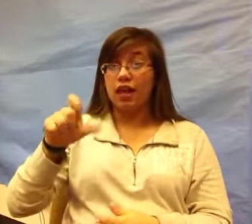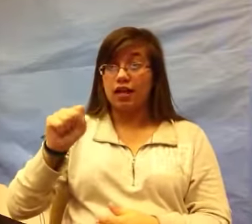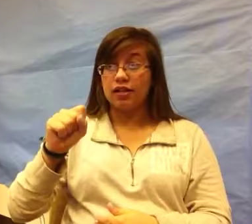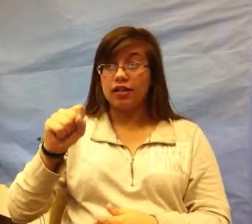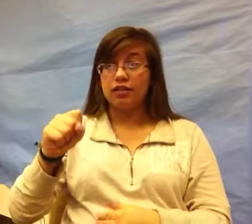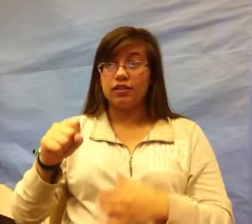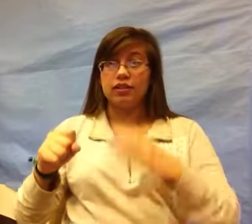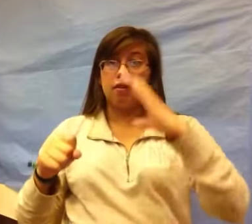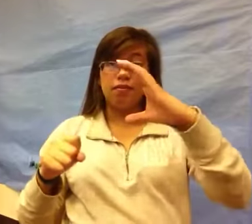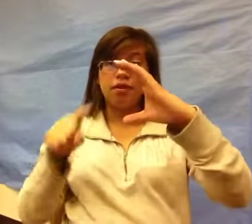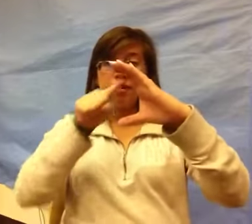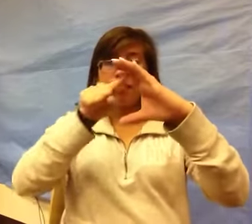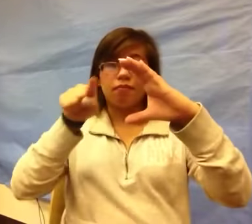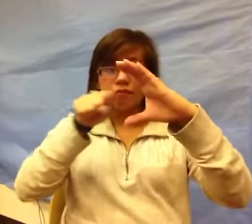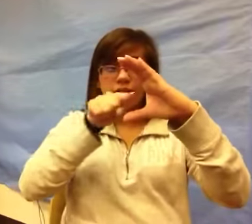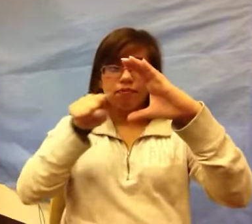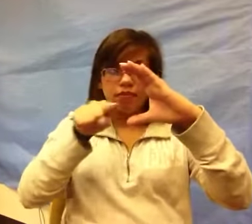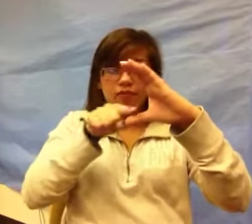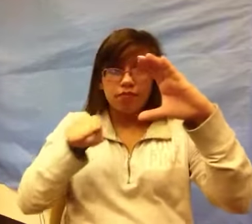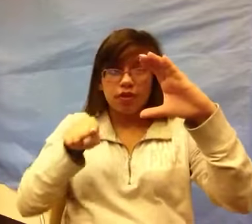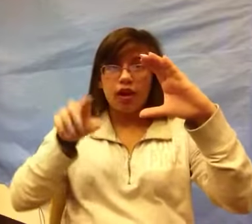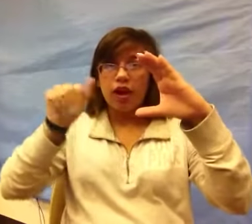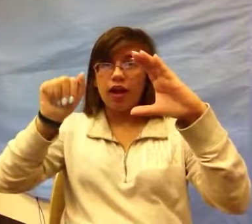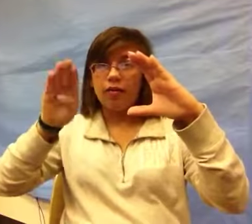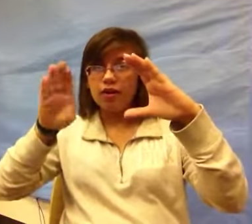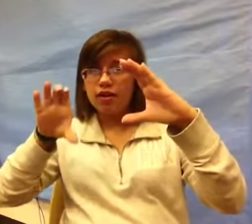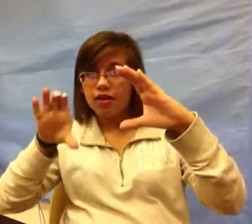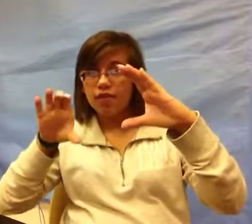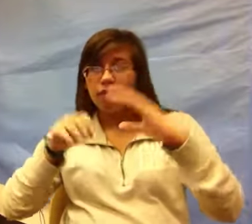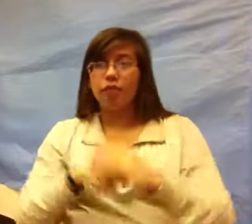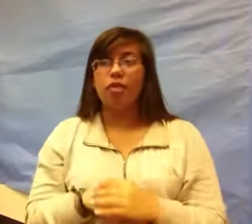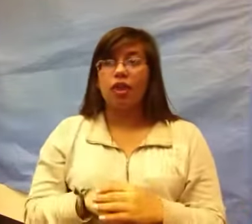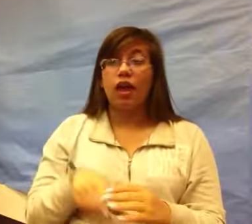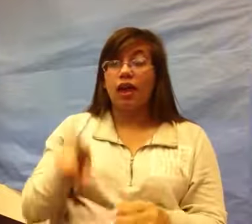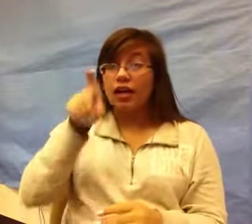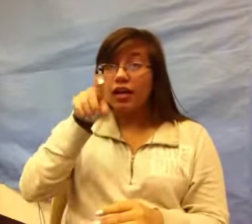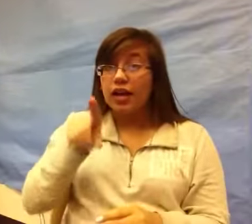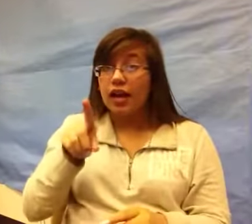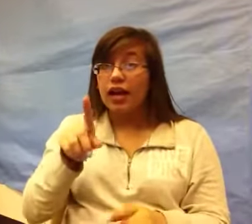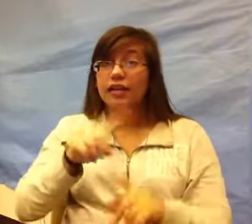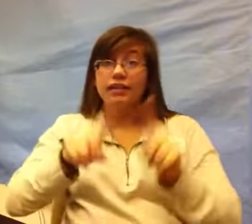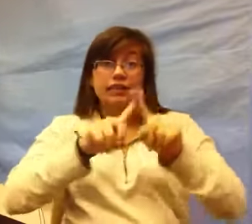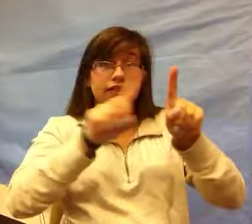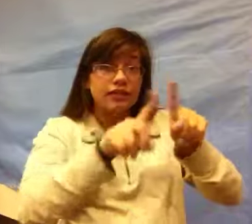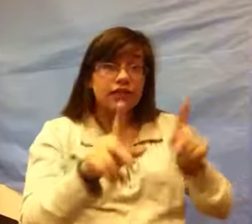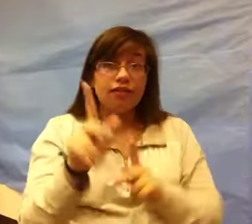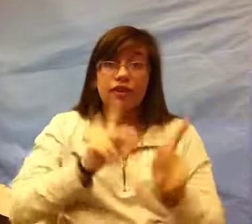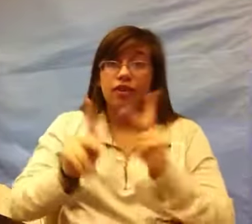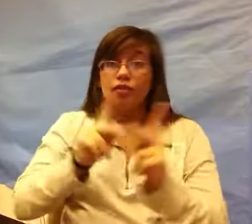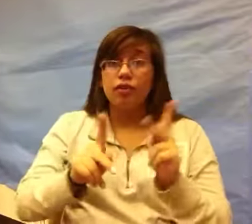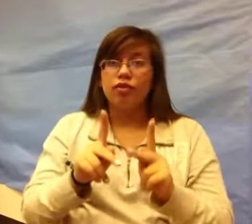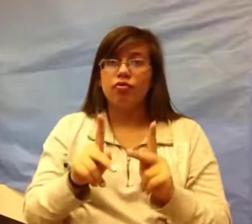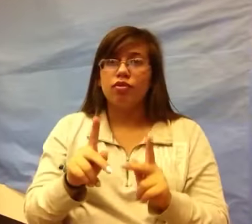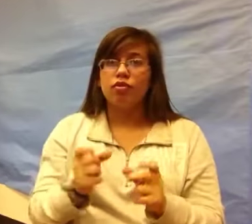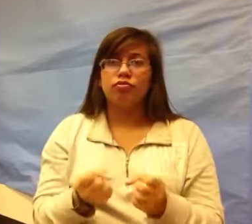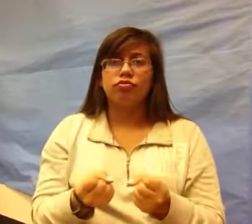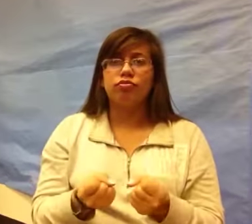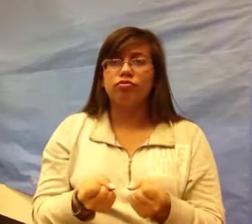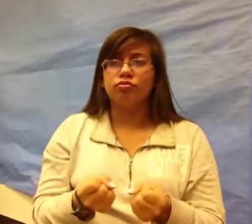he's going to ask a bunch of people in a room which line is the same as the line on the first card. This is like the most obvious, easy question ever. Like a